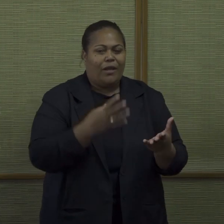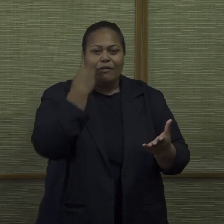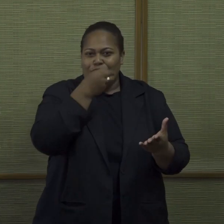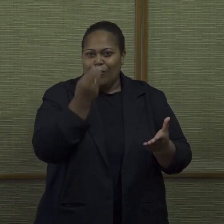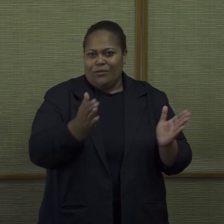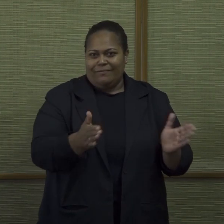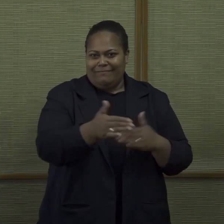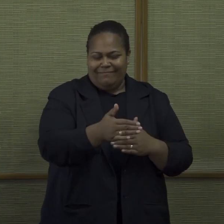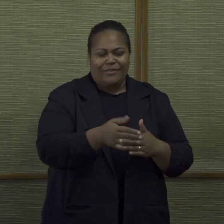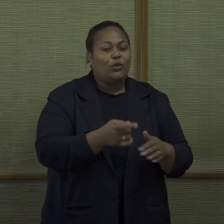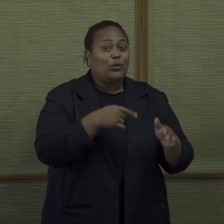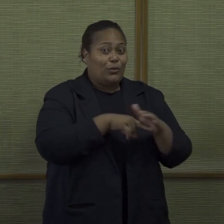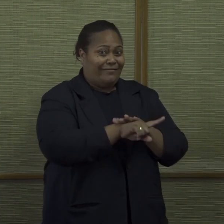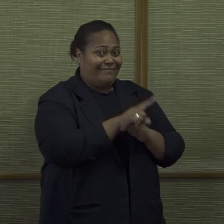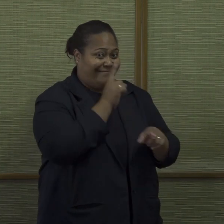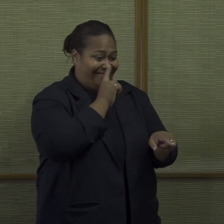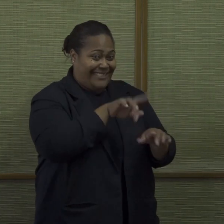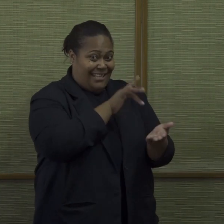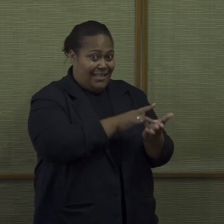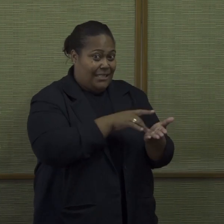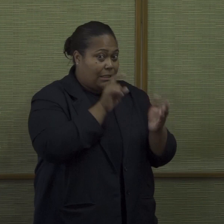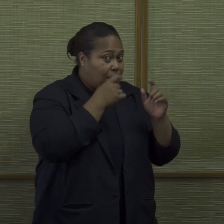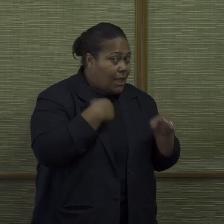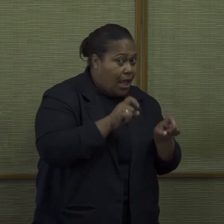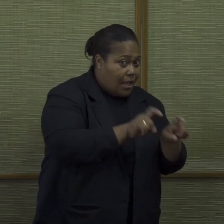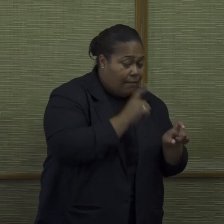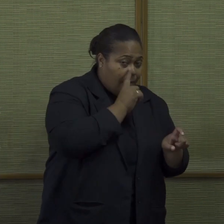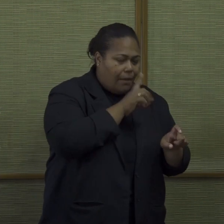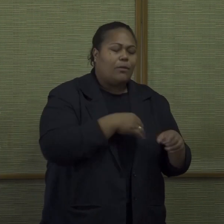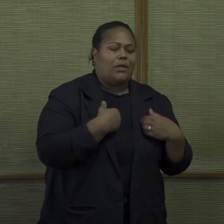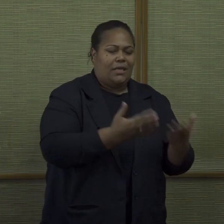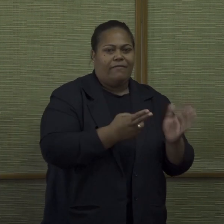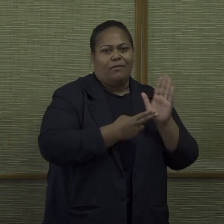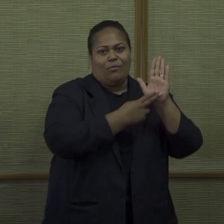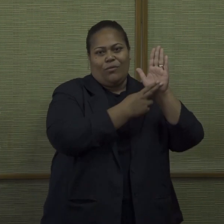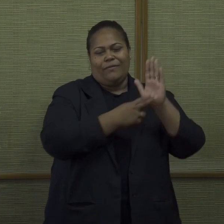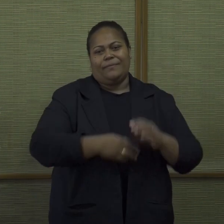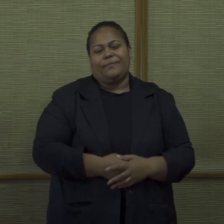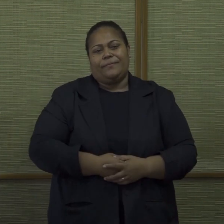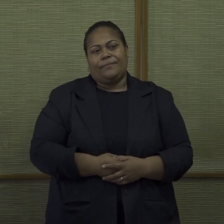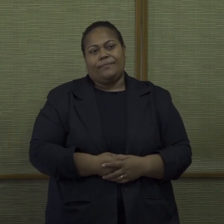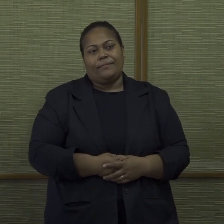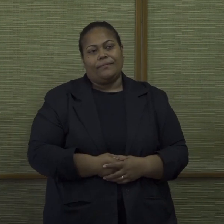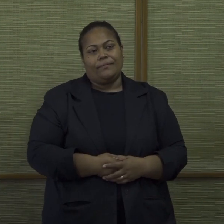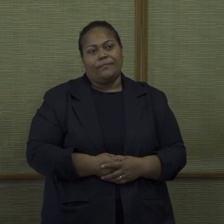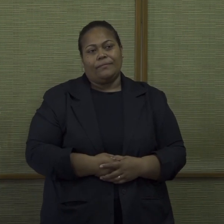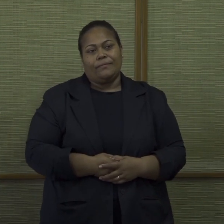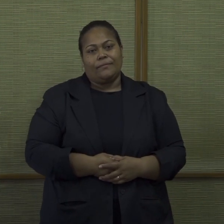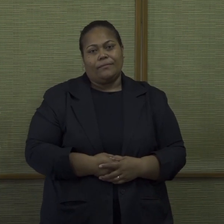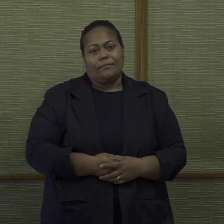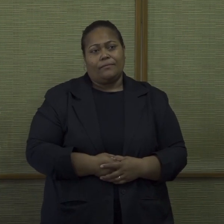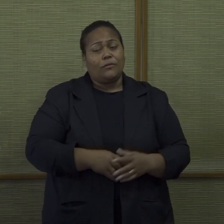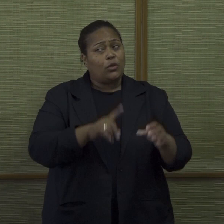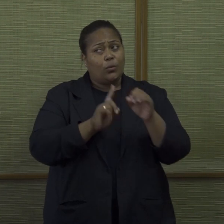to evacuees in the Northern Division, and that's going to be part of the deployment tomorrow. Central and Western